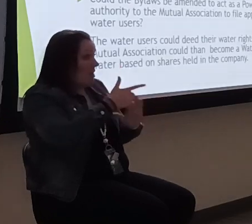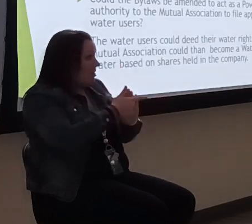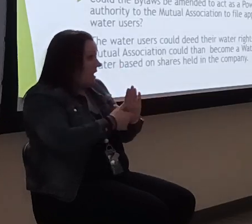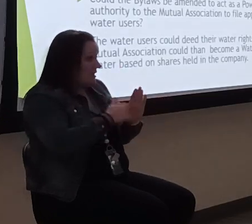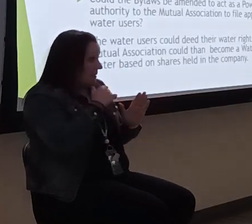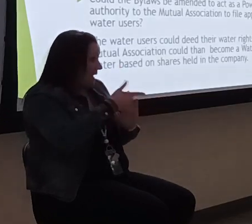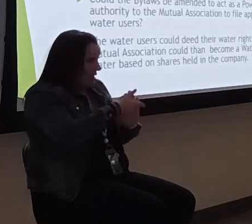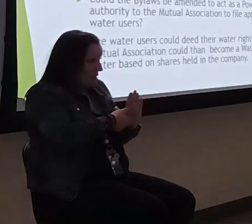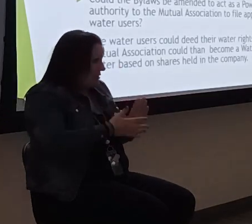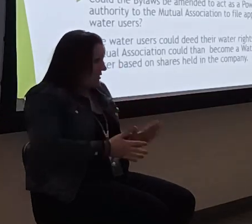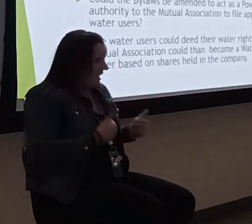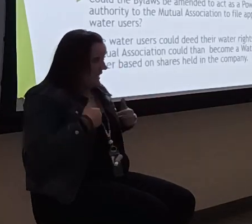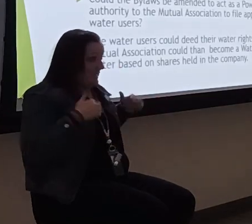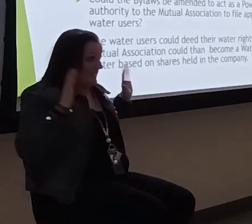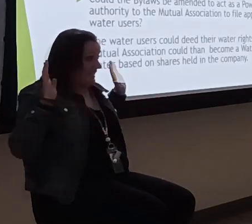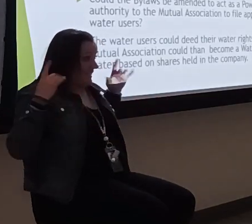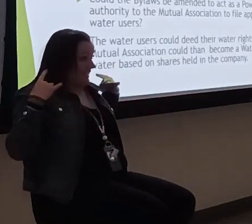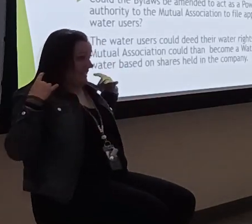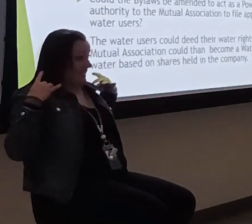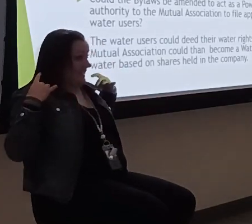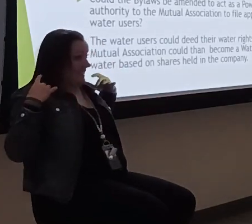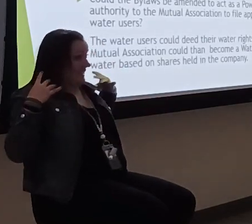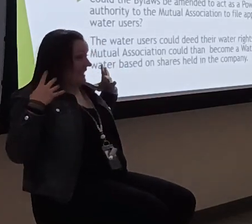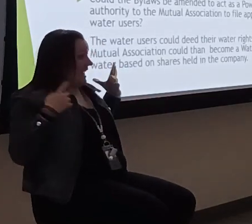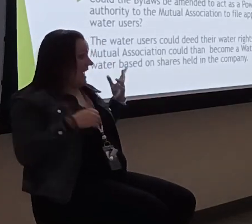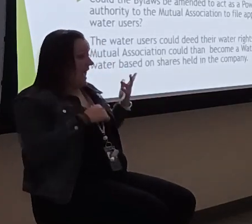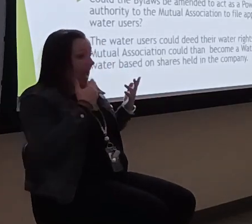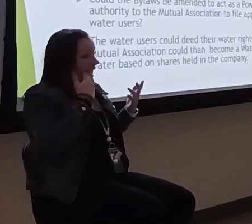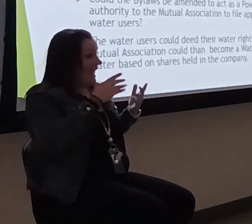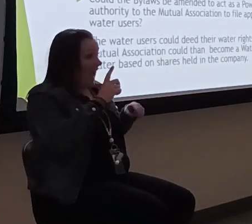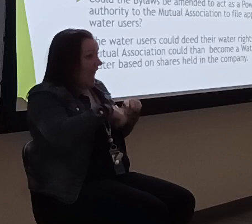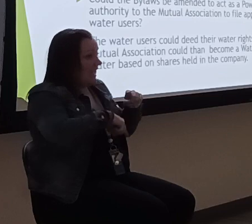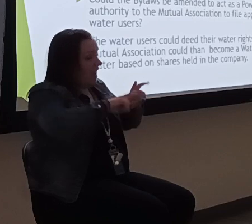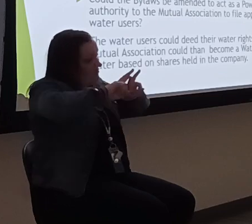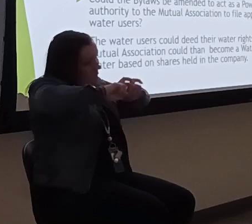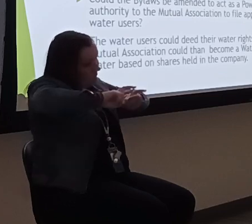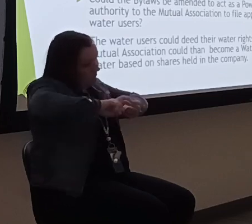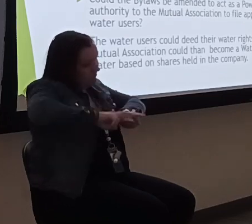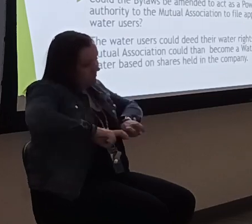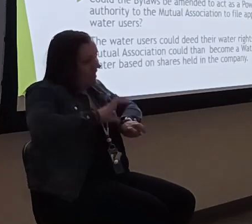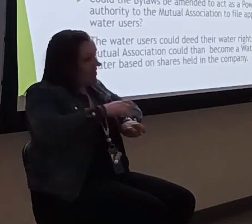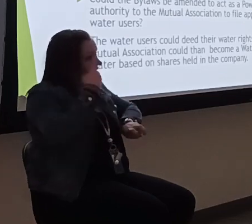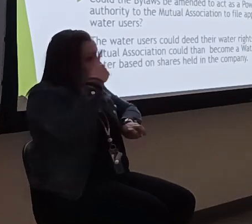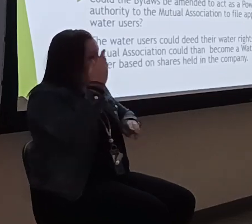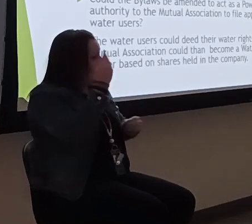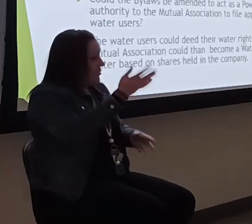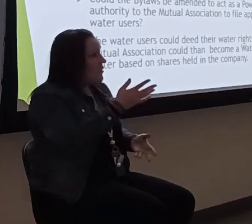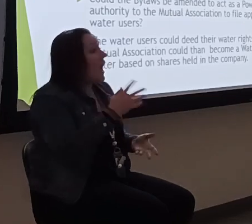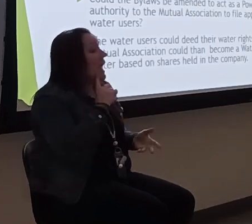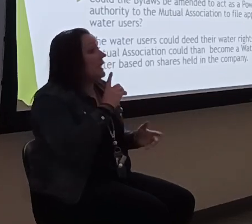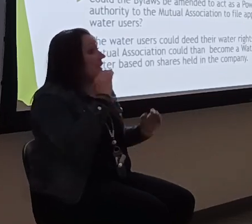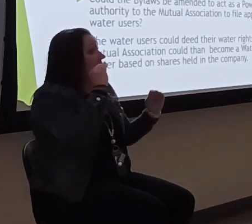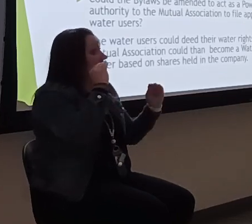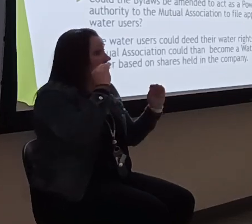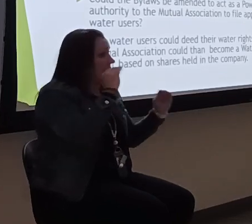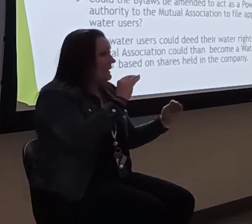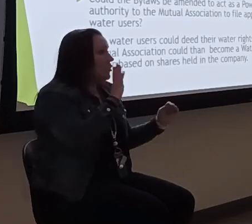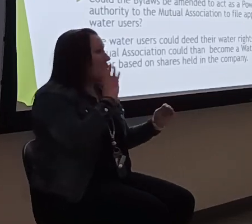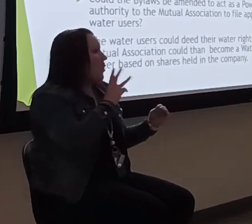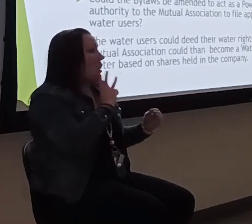an attorney. I'm not somebody who's competent to give you that kind of information. I can educate you on your